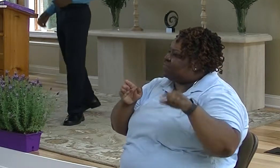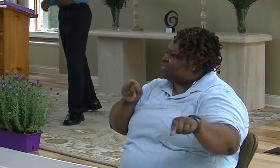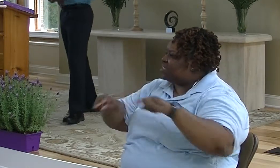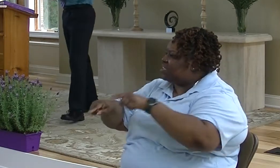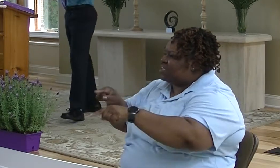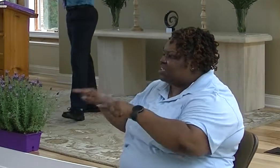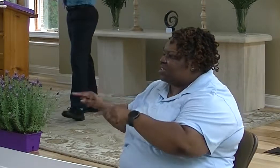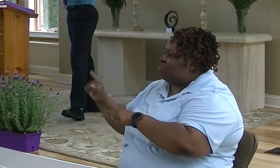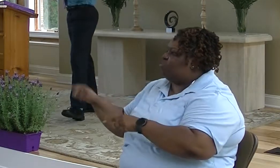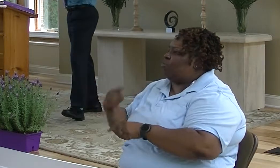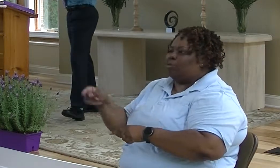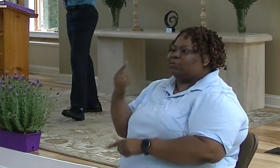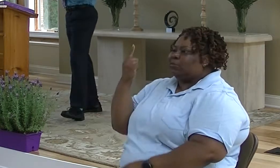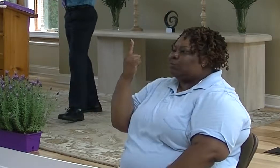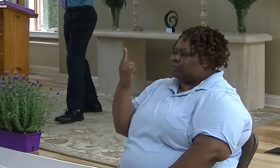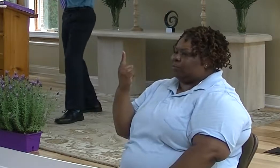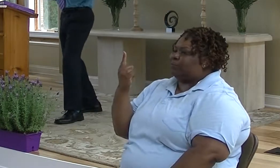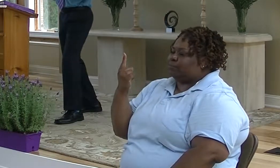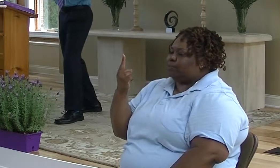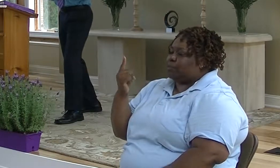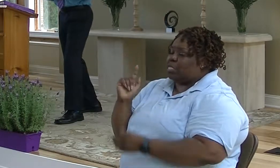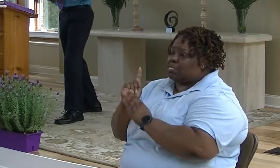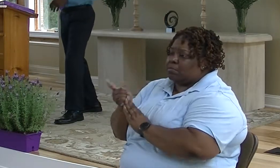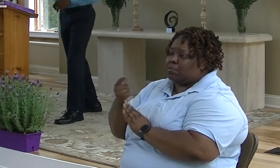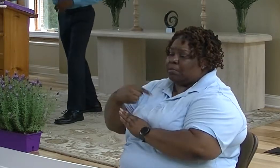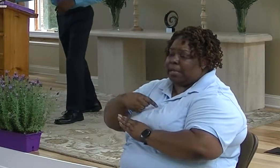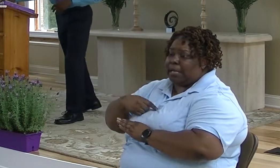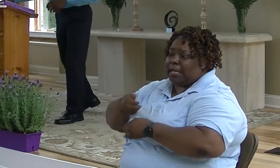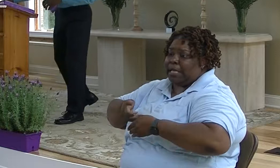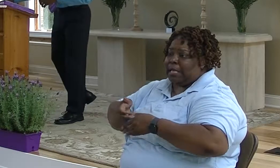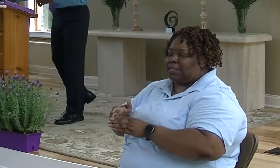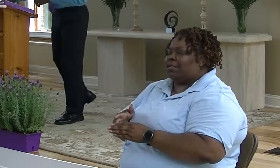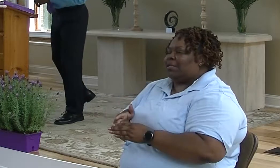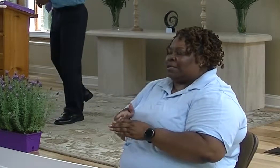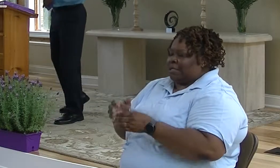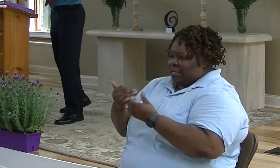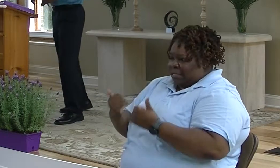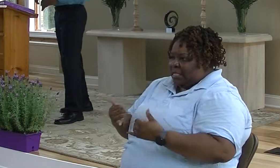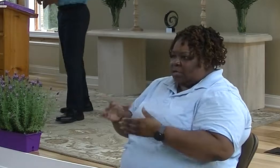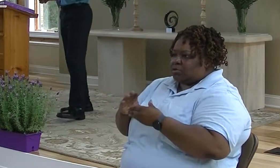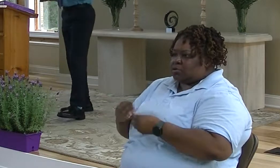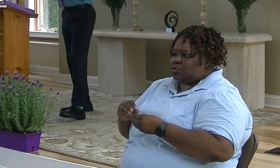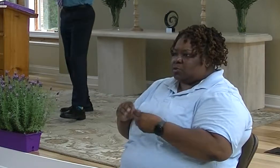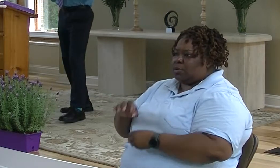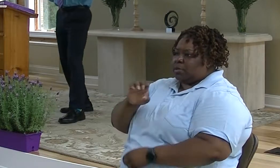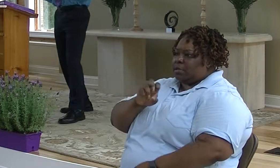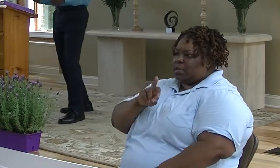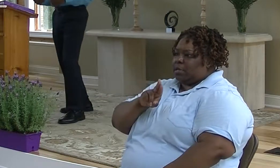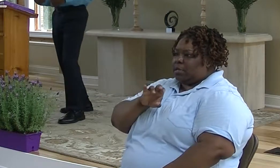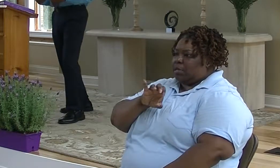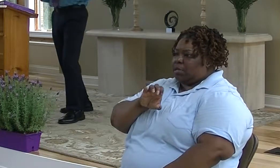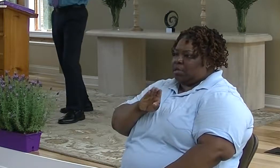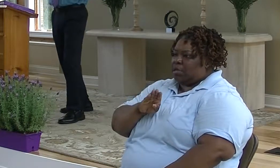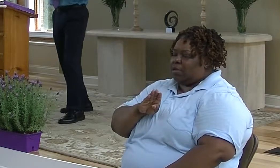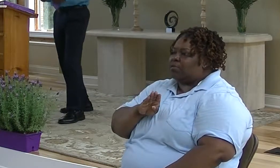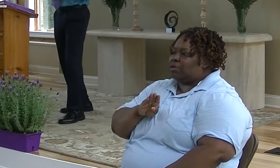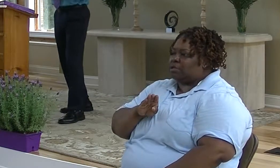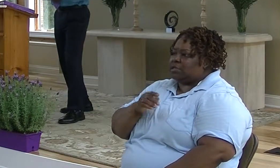one consciousness. And the moment I allow, Eric Butterworth says in his book Celebrate Yourself, that humans